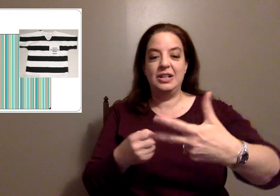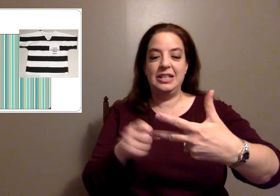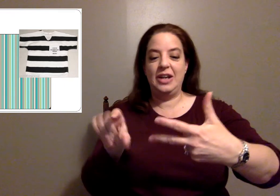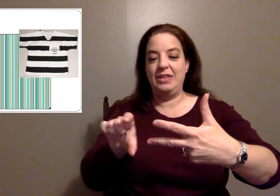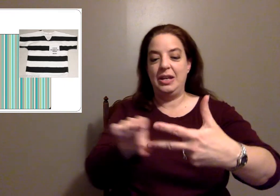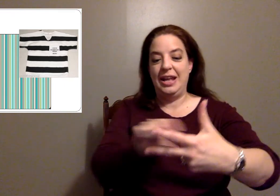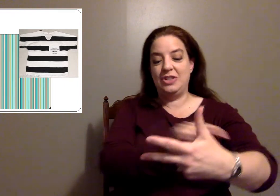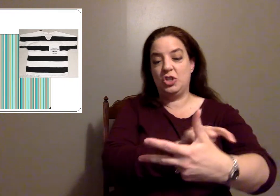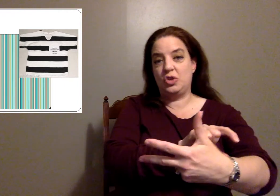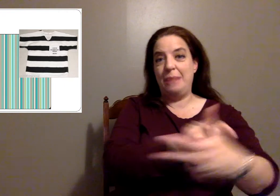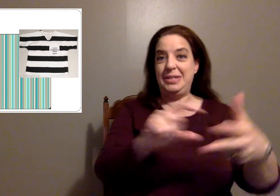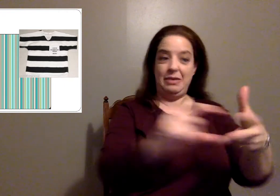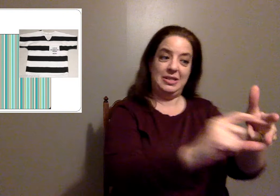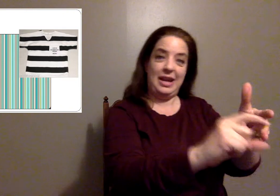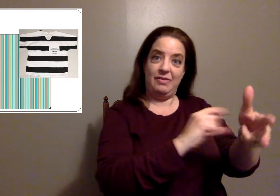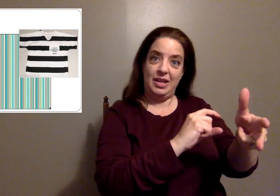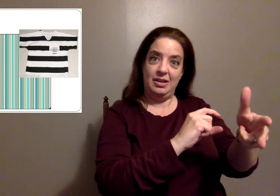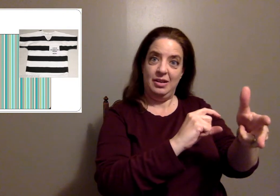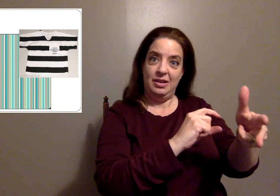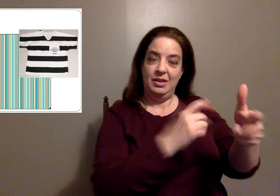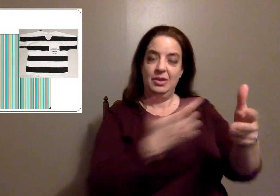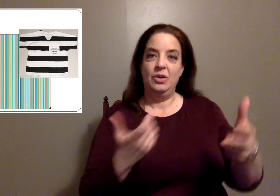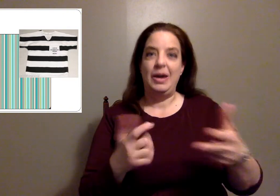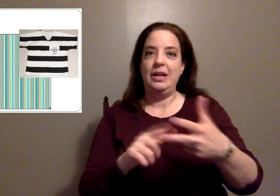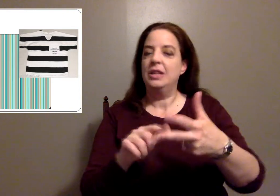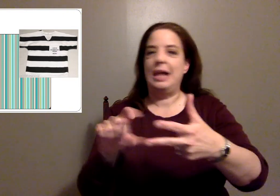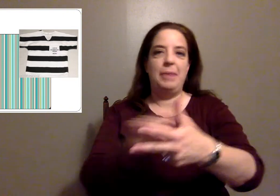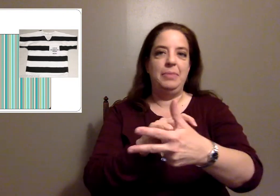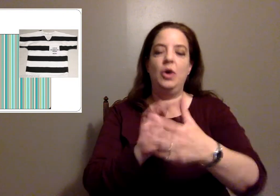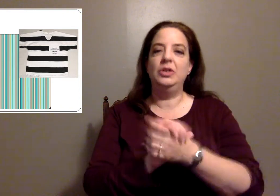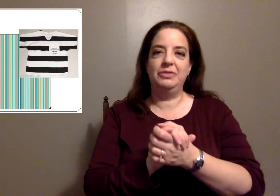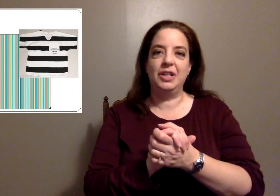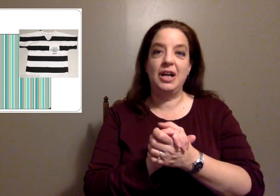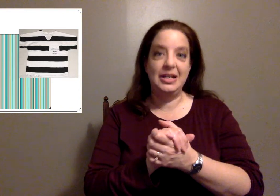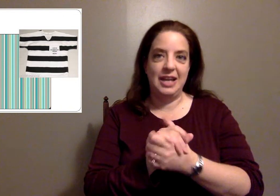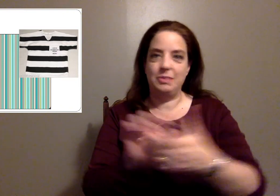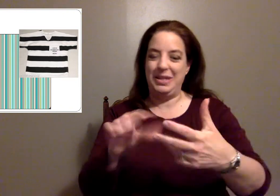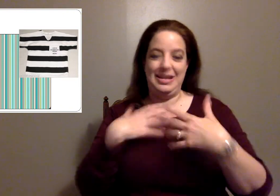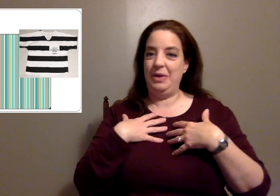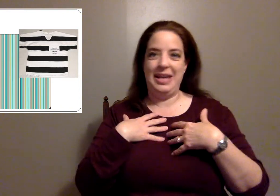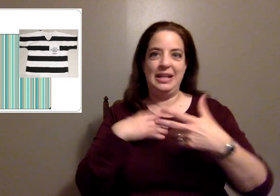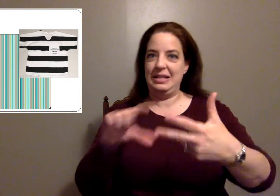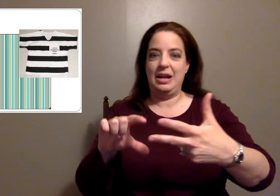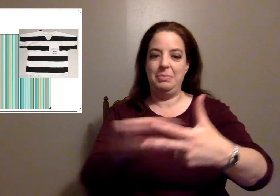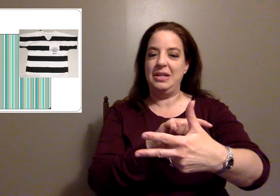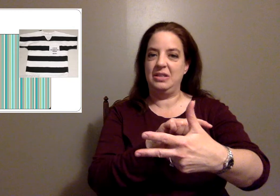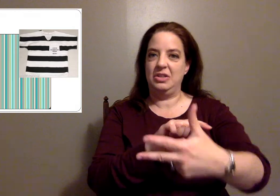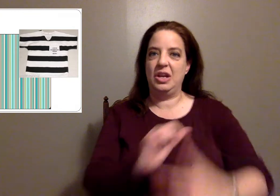here and then it has a stripe down the side of it, right? That might be a whole different context because now, again, it's not on me, it's on the side of the